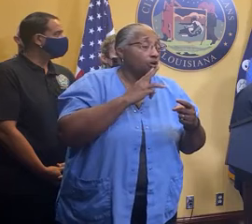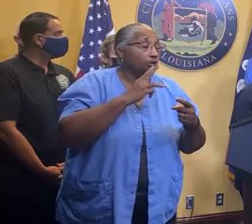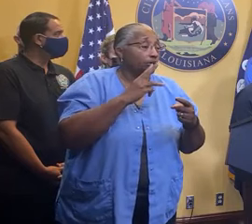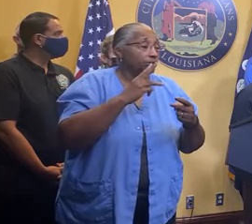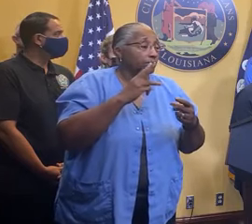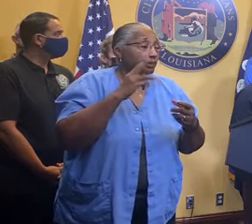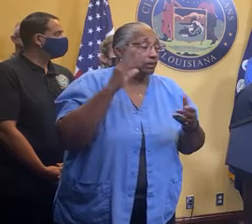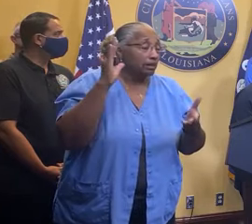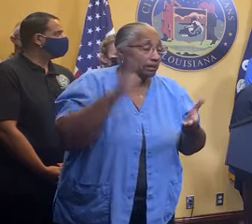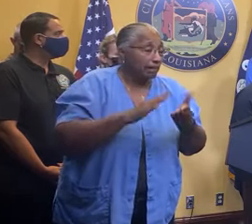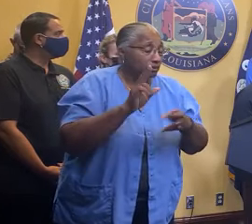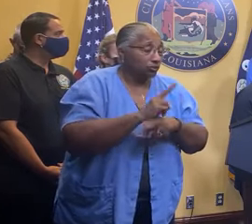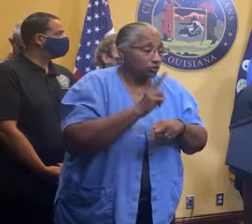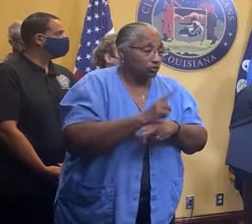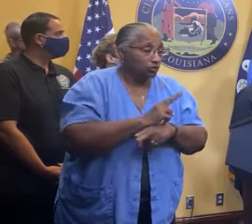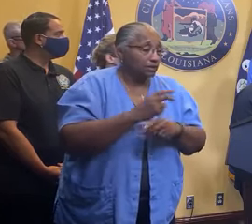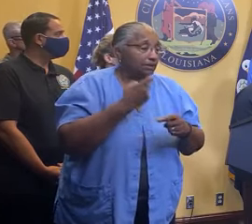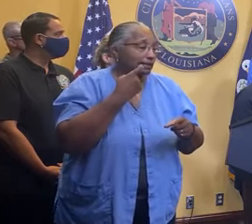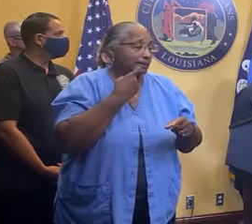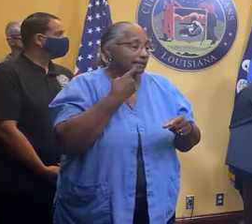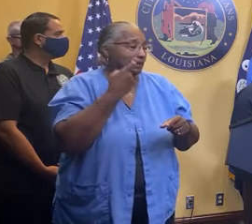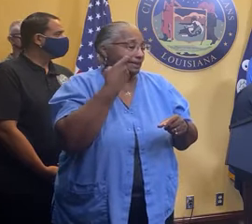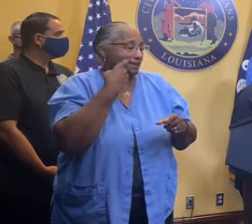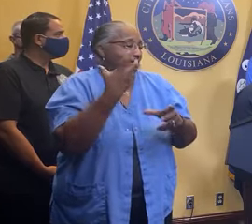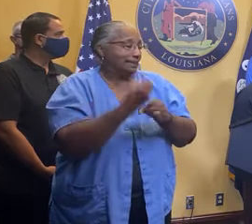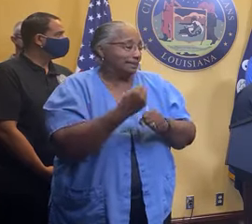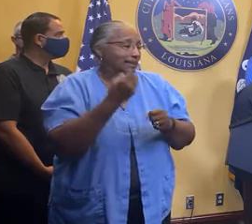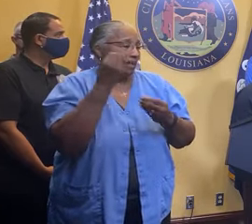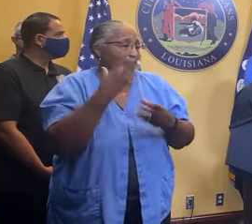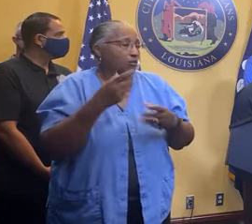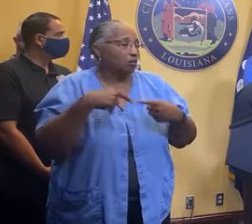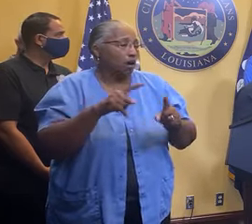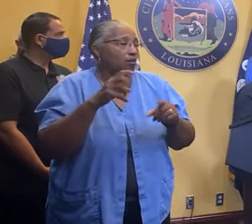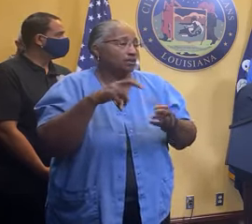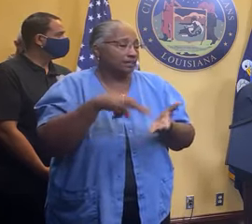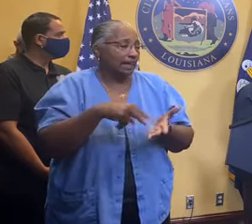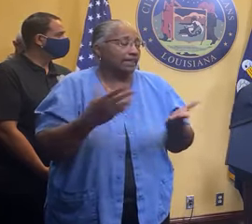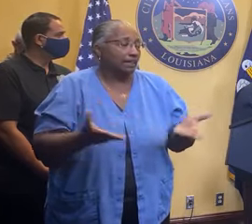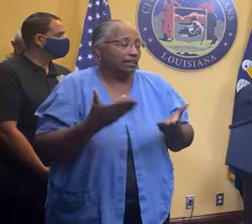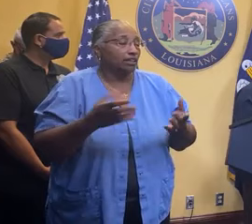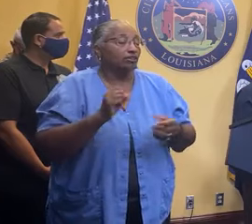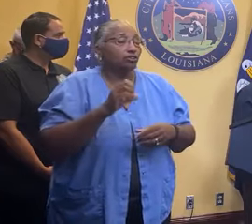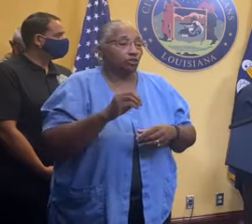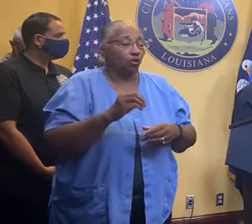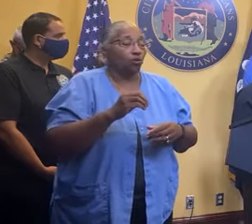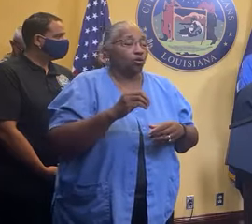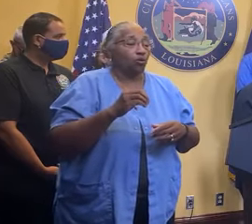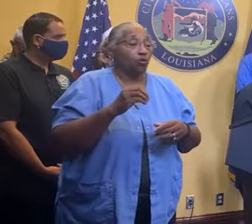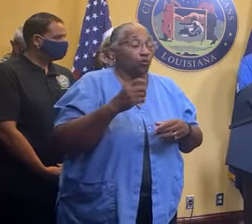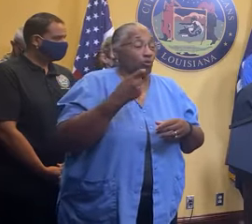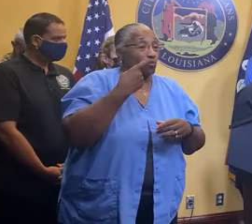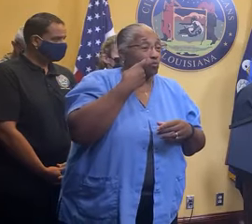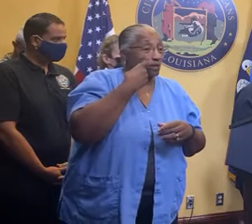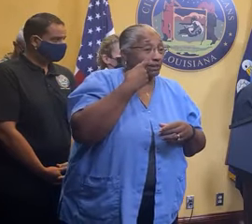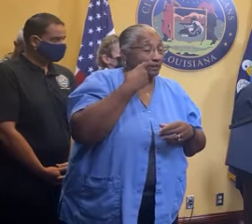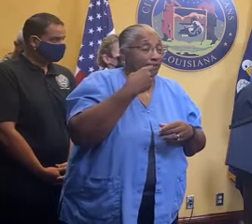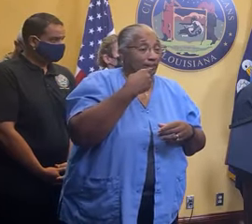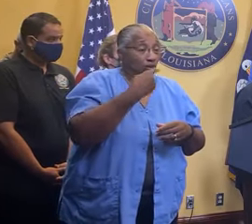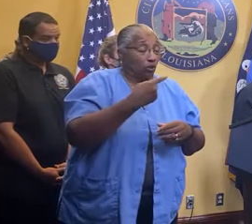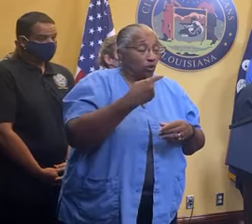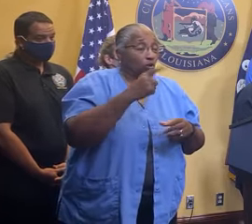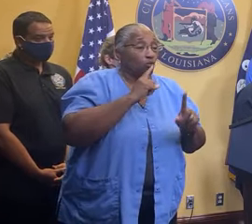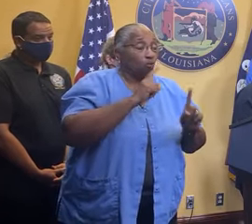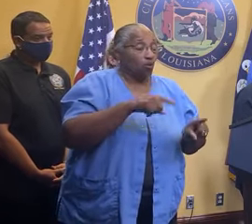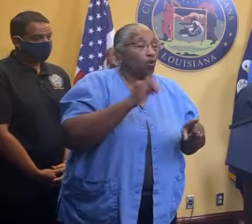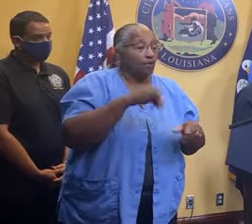and then another point you said conserve water. Because we just got information. Exactly. So on the front end, as Ramsey was giving his update on